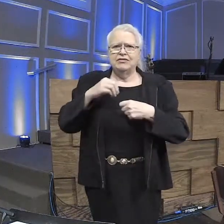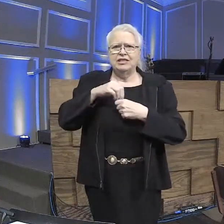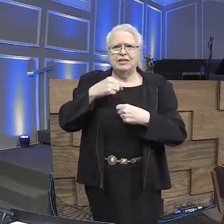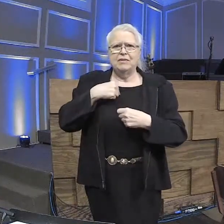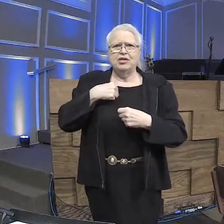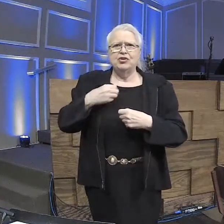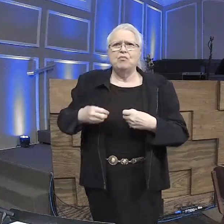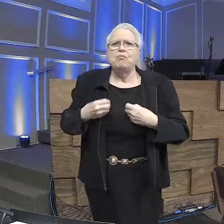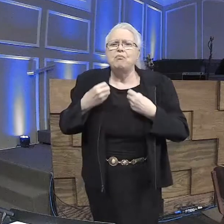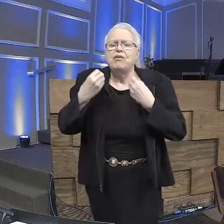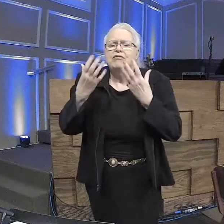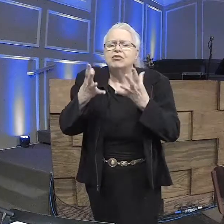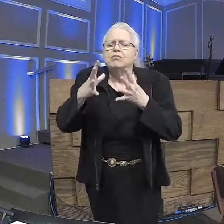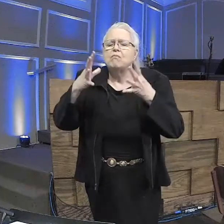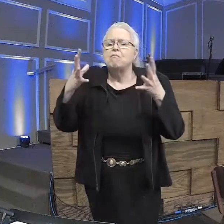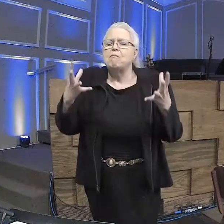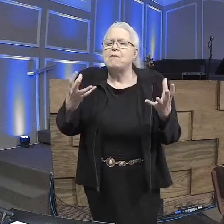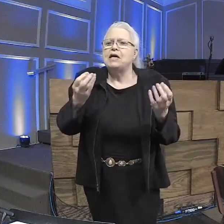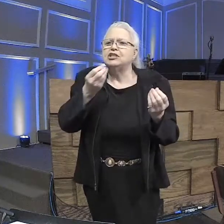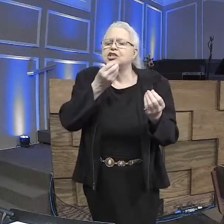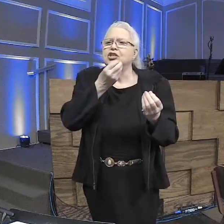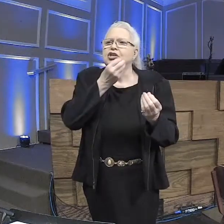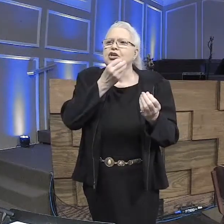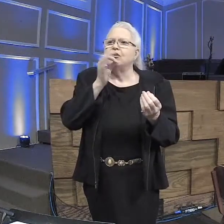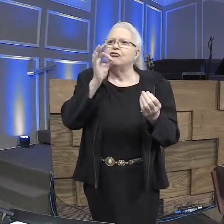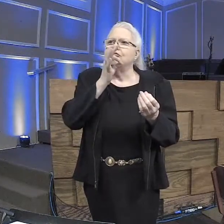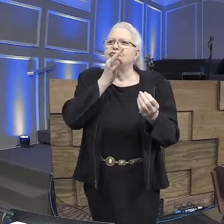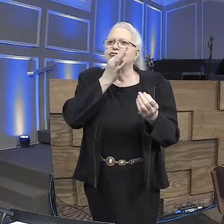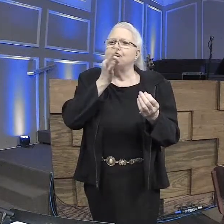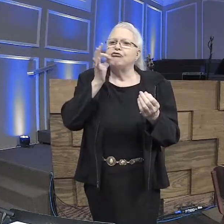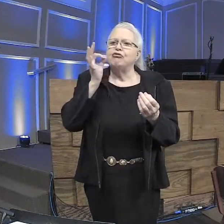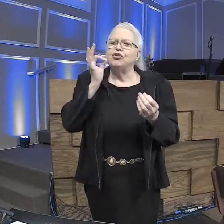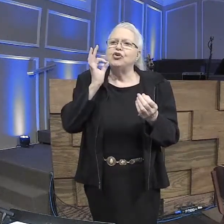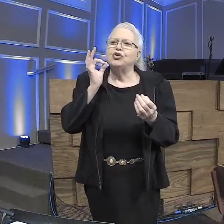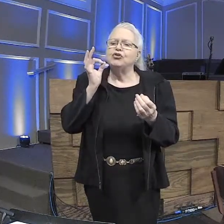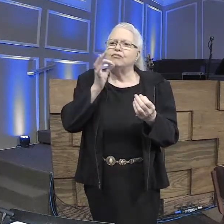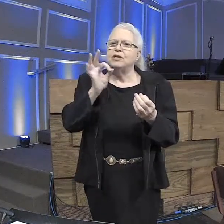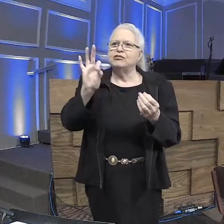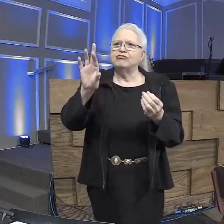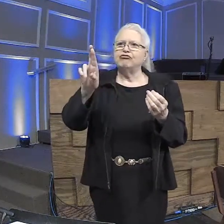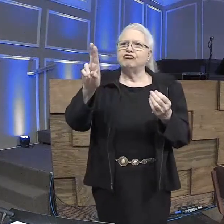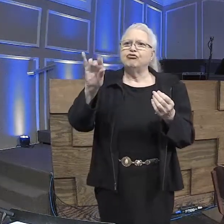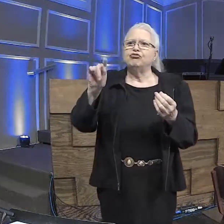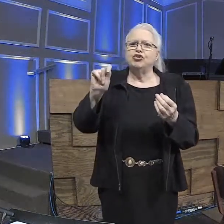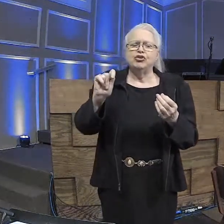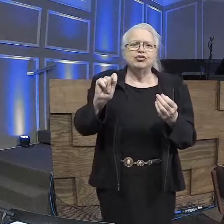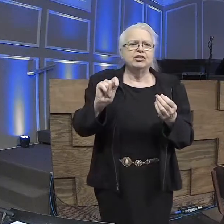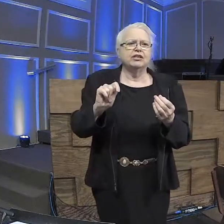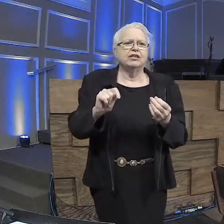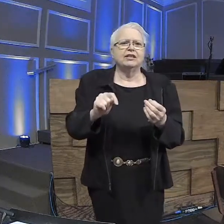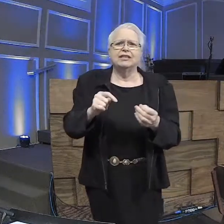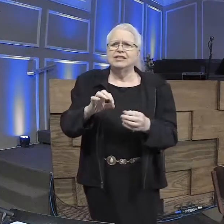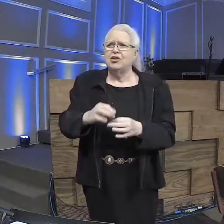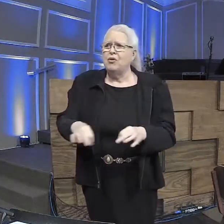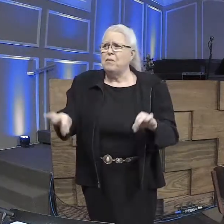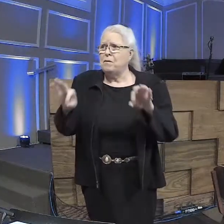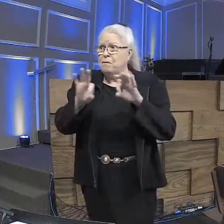can do nothing. Can I tell you how critical your testimony for the Lord Jesus is in this day and